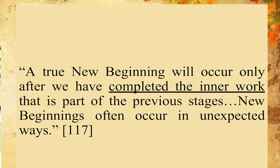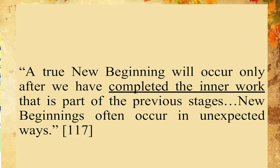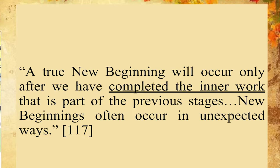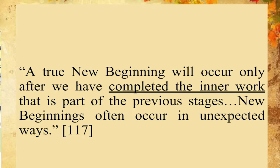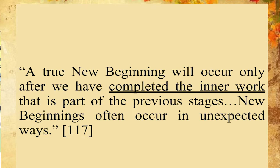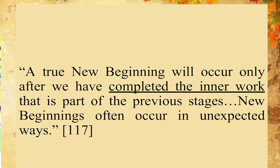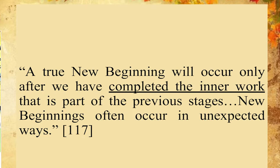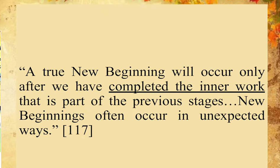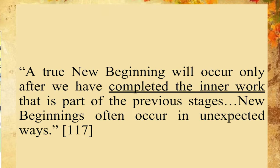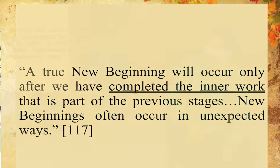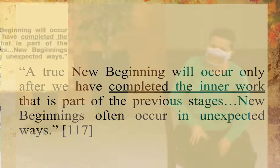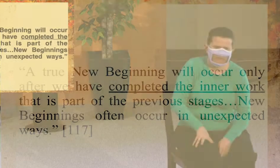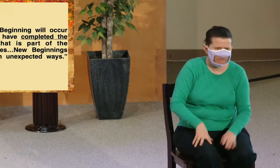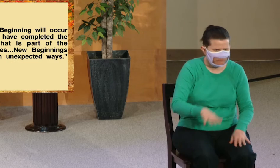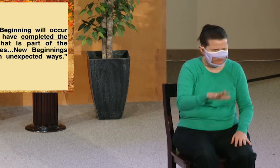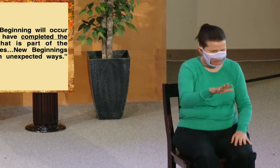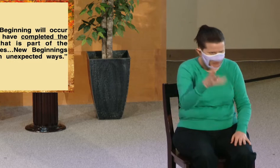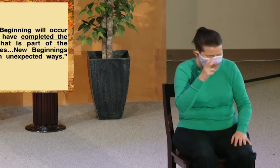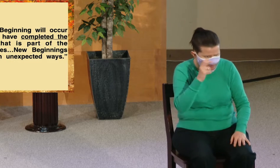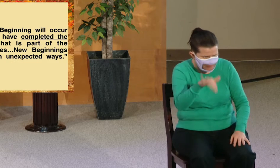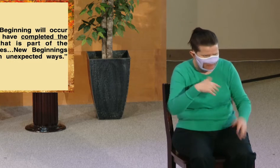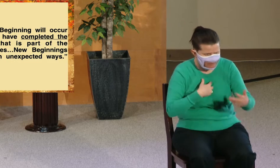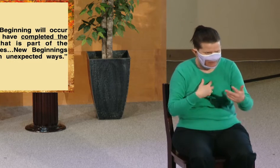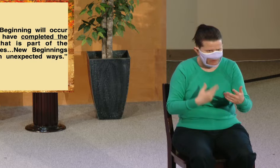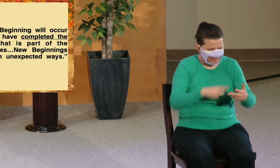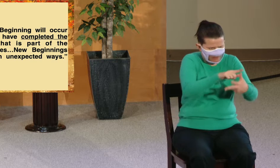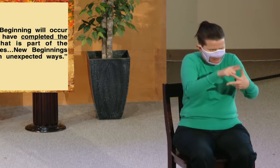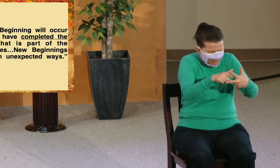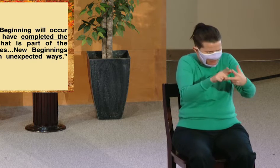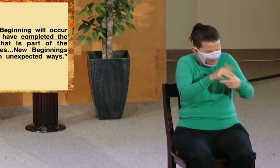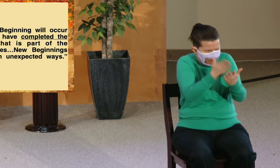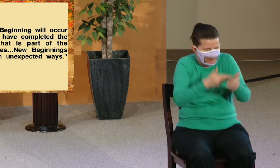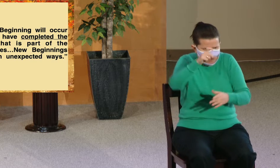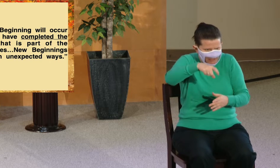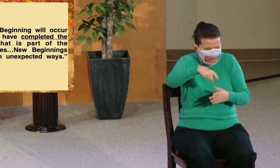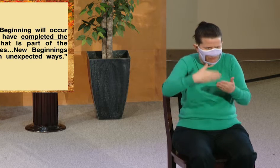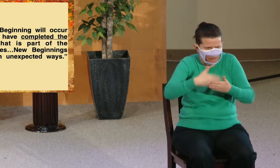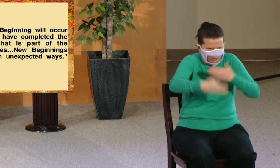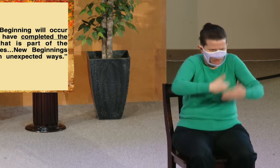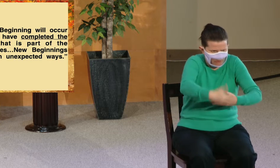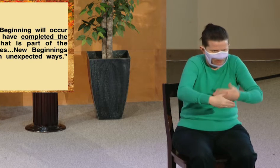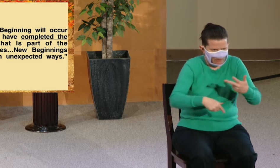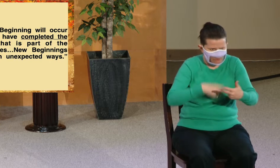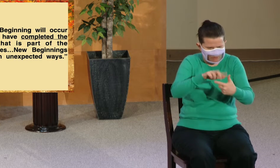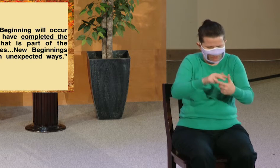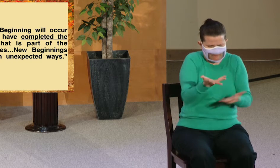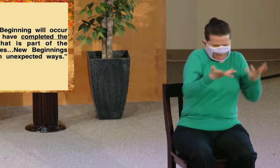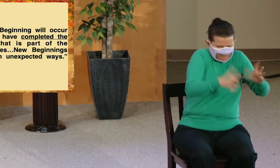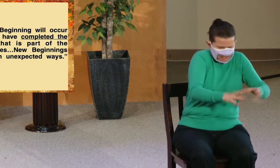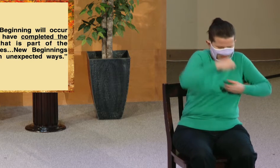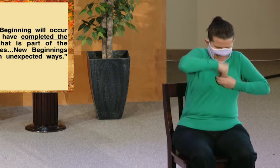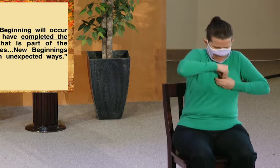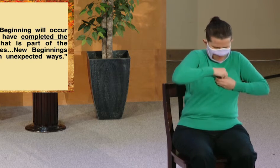stages. Did you hear that? New beginning only happens after we have completed the inner work